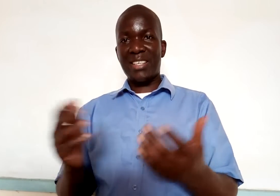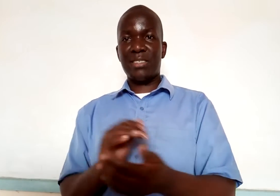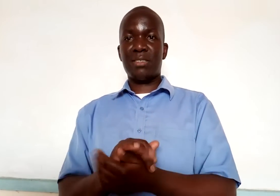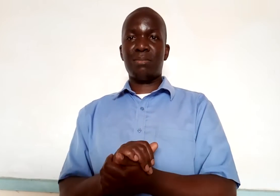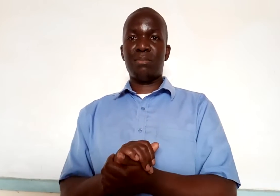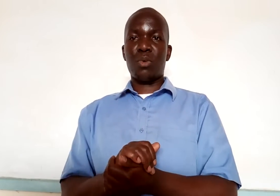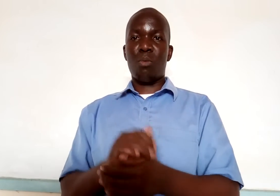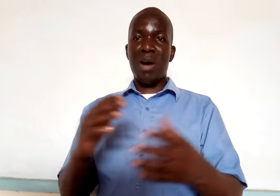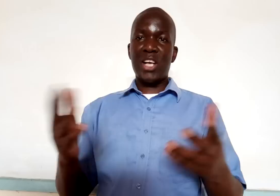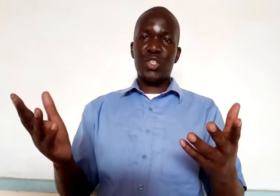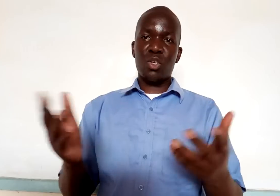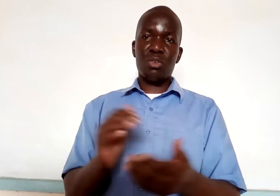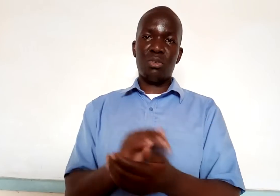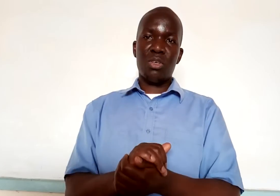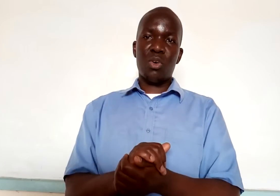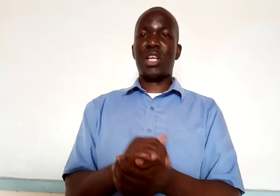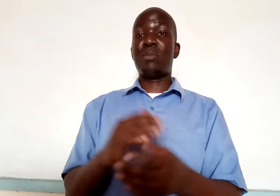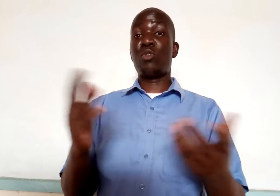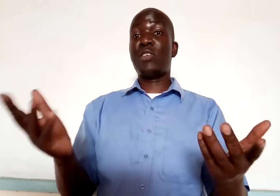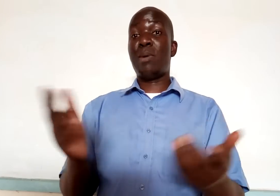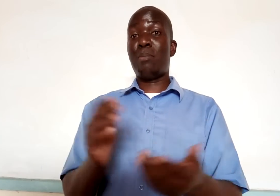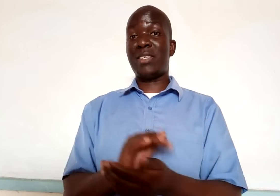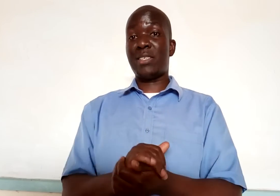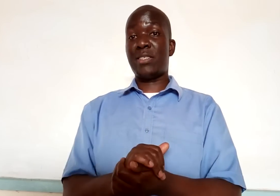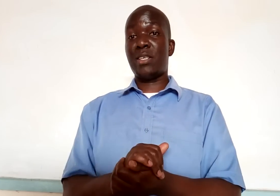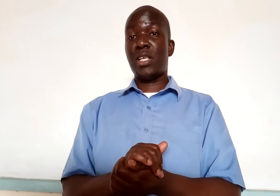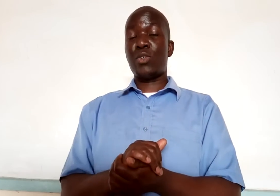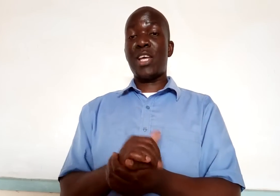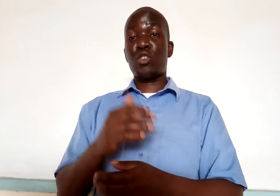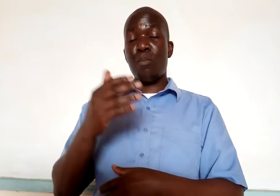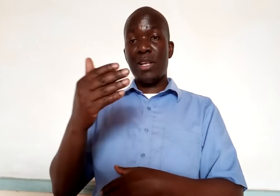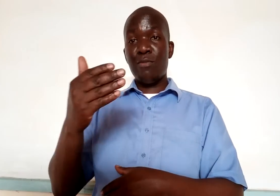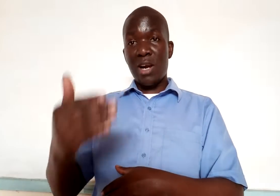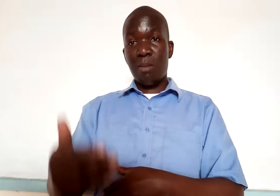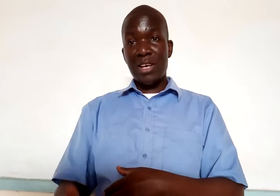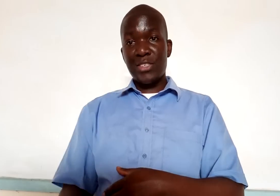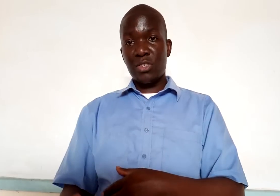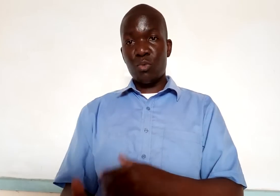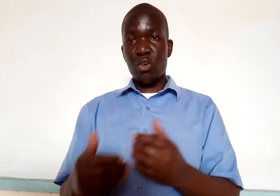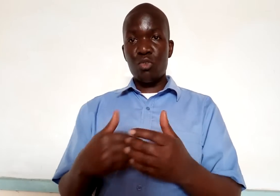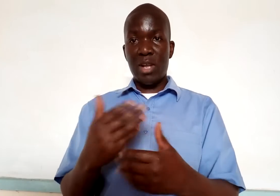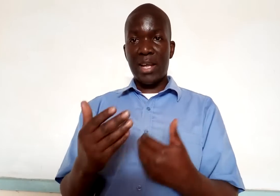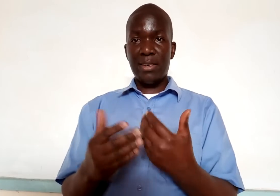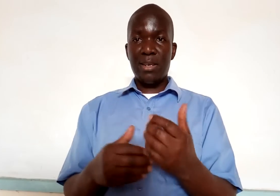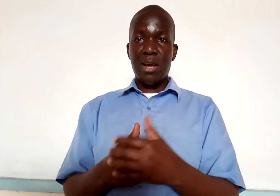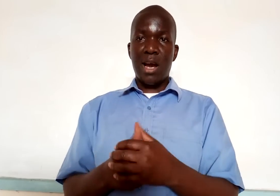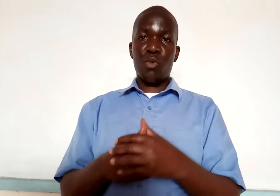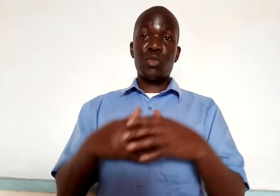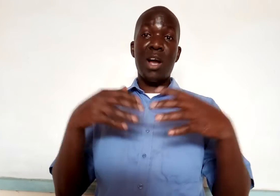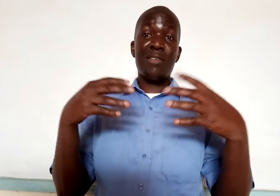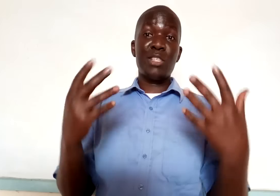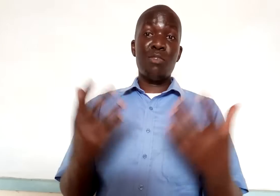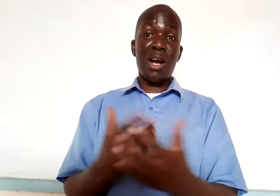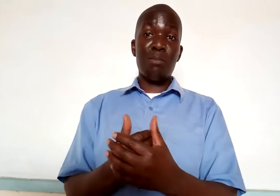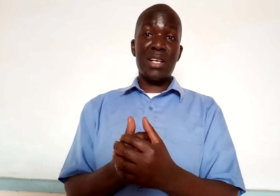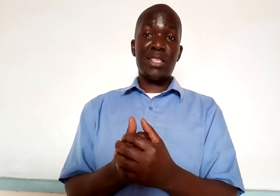religious, commercial, or administrative purposes. So there are so many vocabularies we're going to learn, and once we have these vocabularies, we can